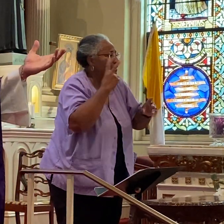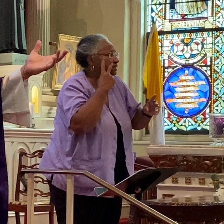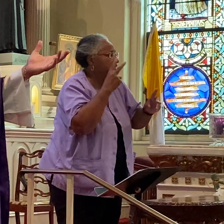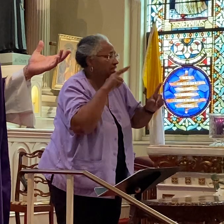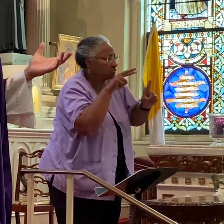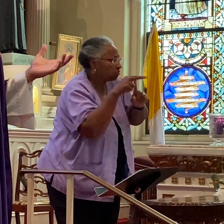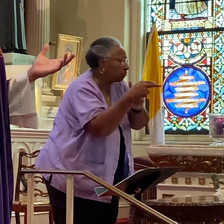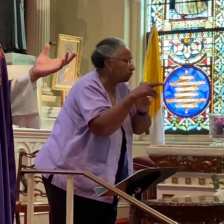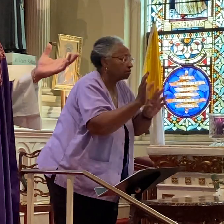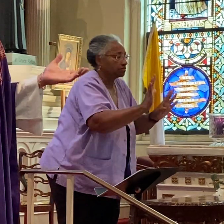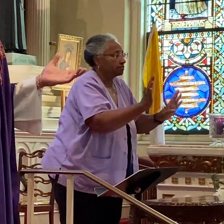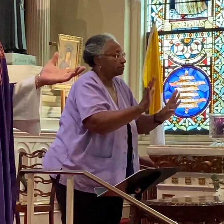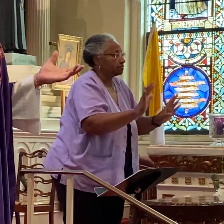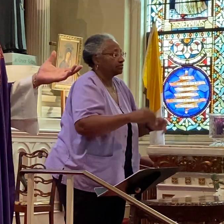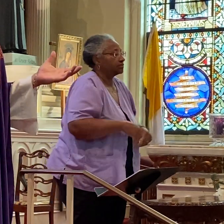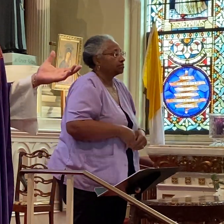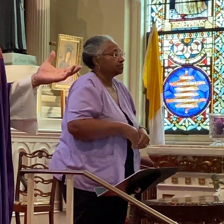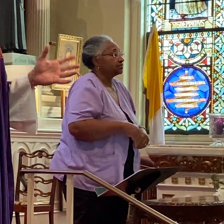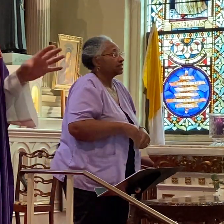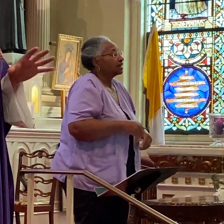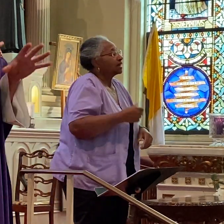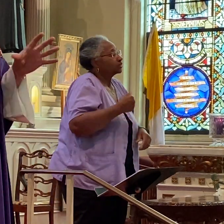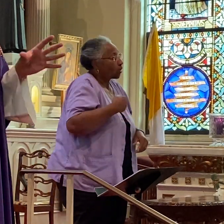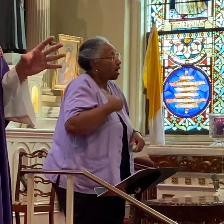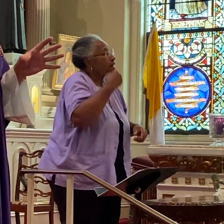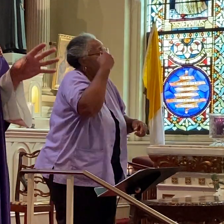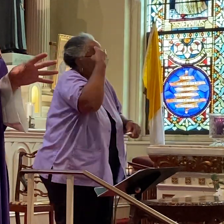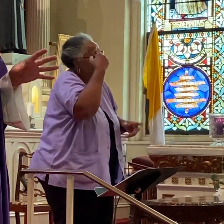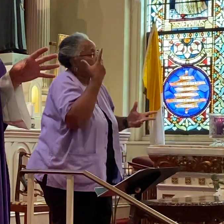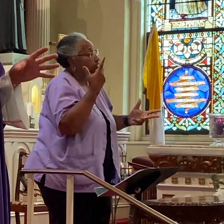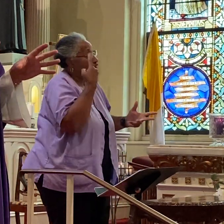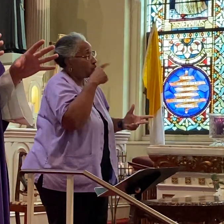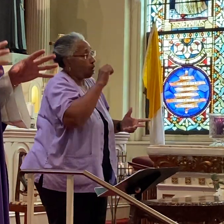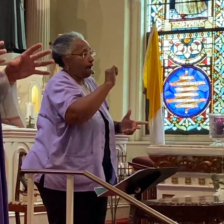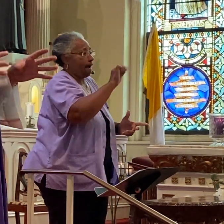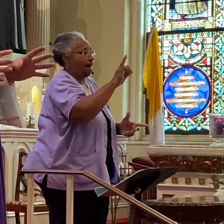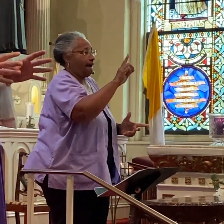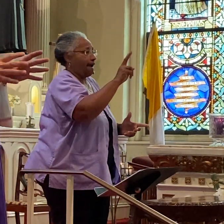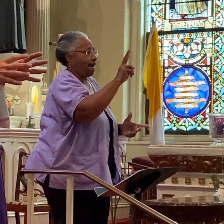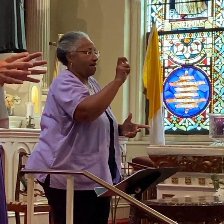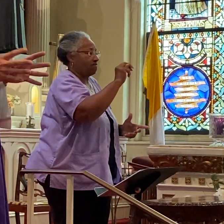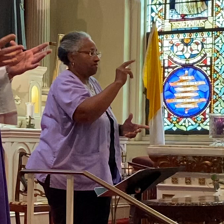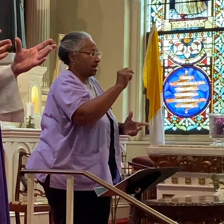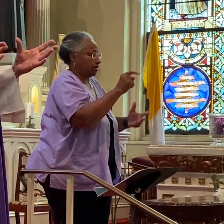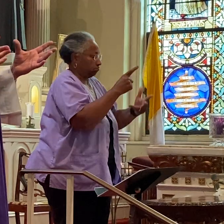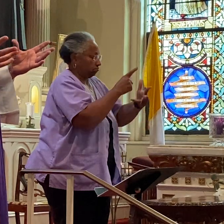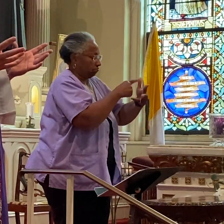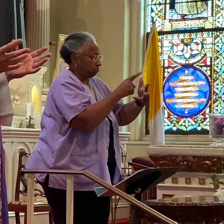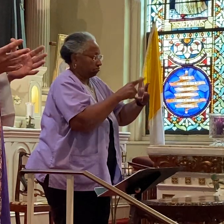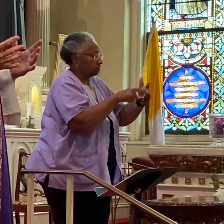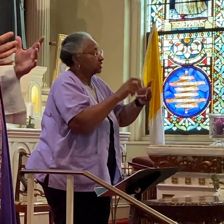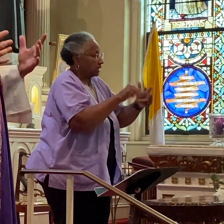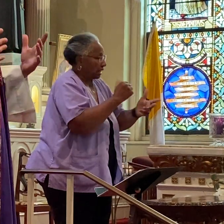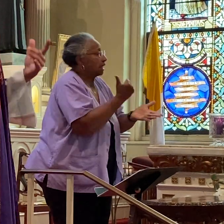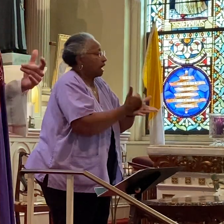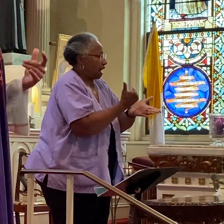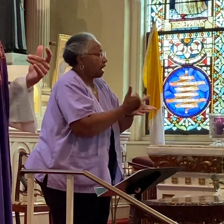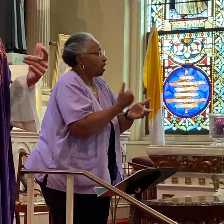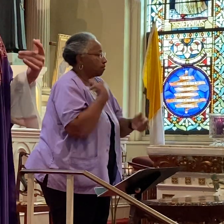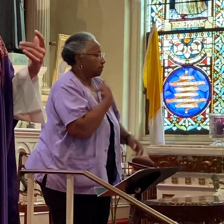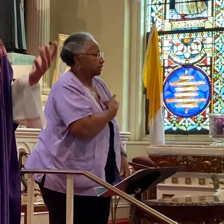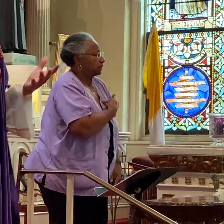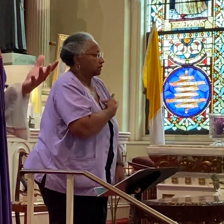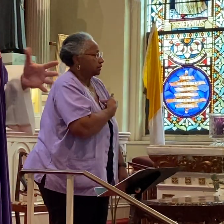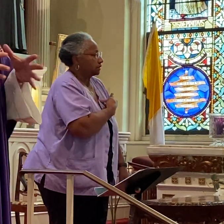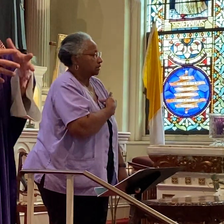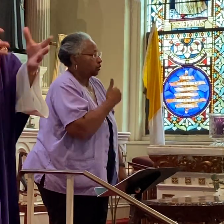a great image for Advent, that those three experiences can help us very much. First of all, because Advent